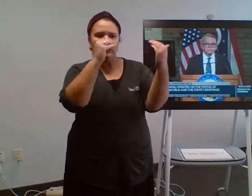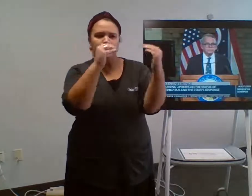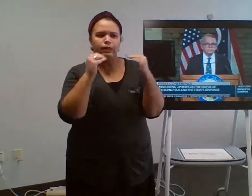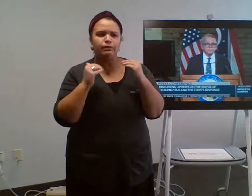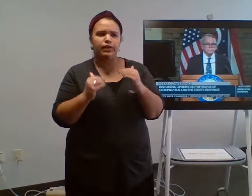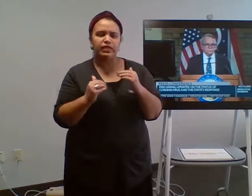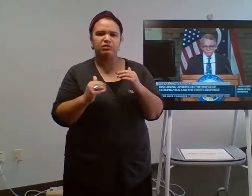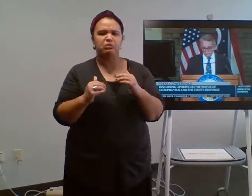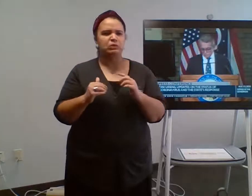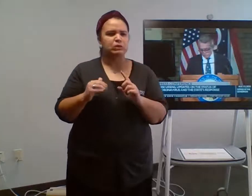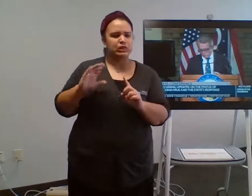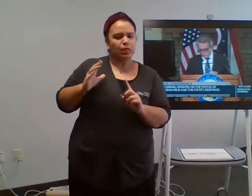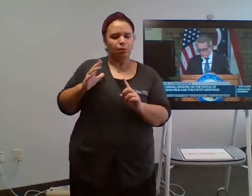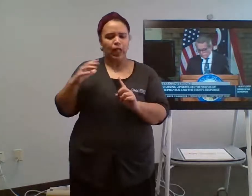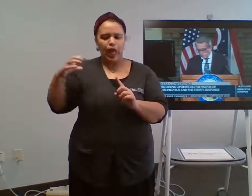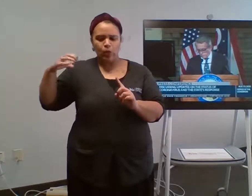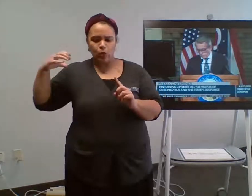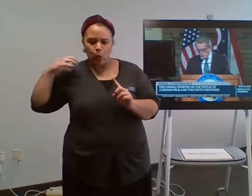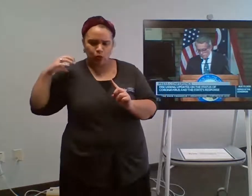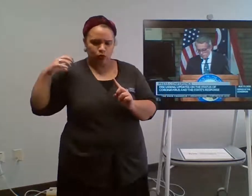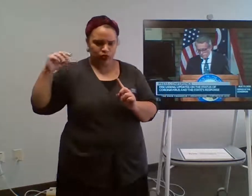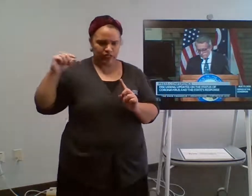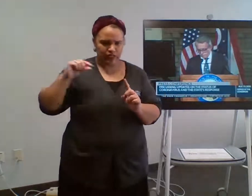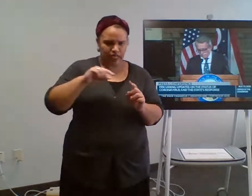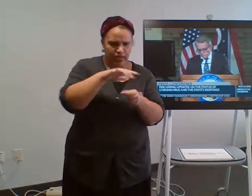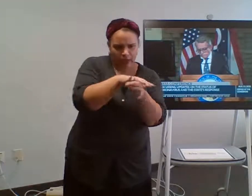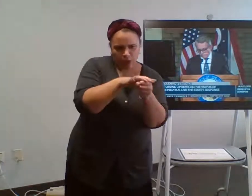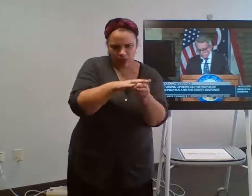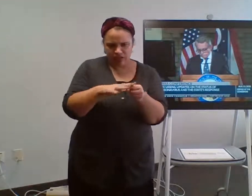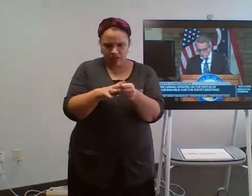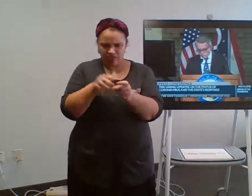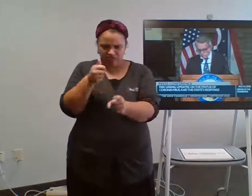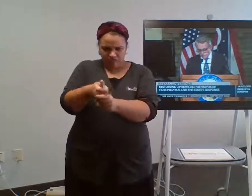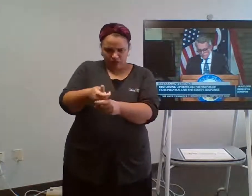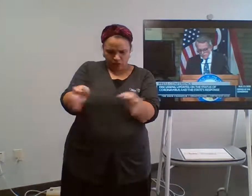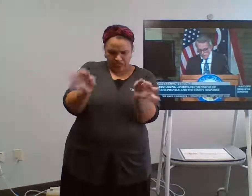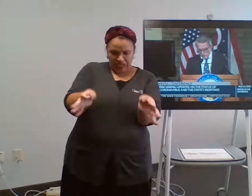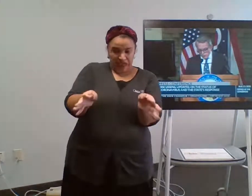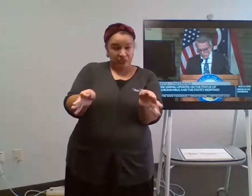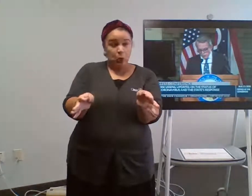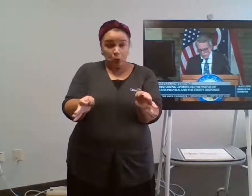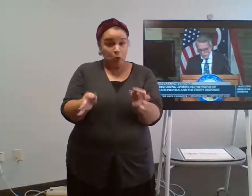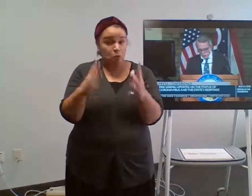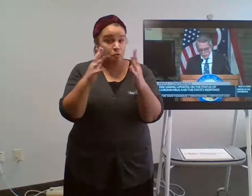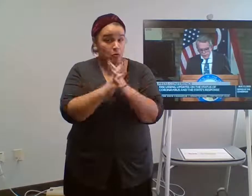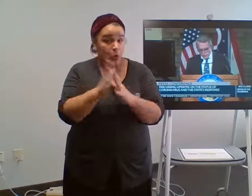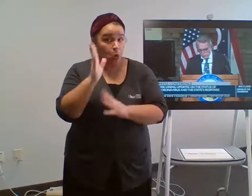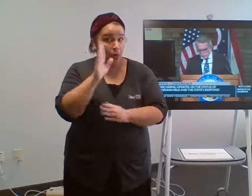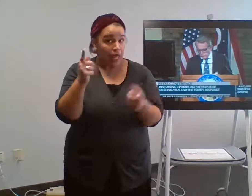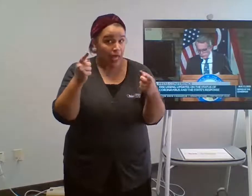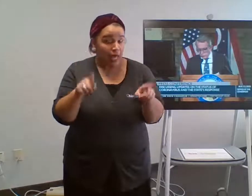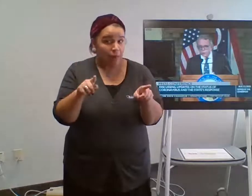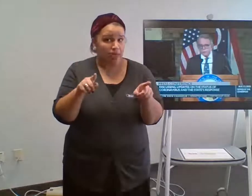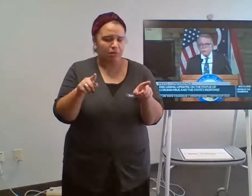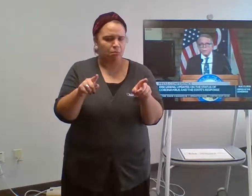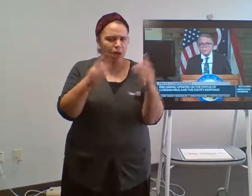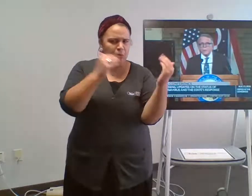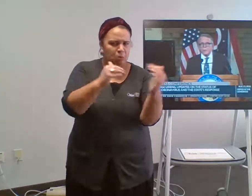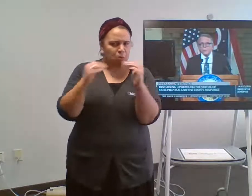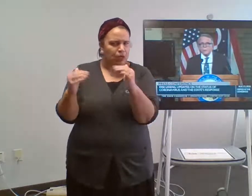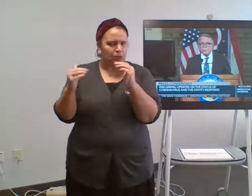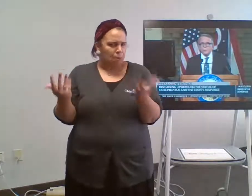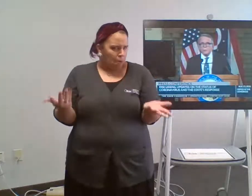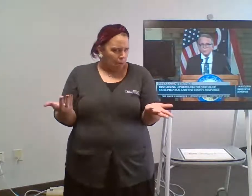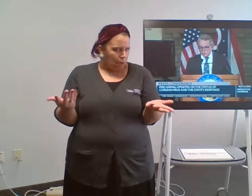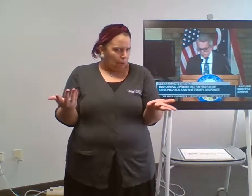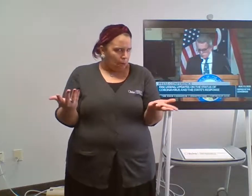be football. We just don't know to what extent. Yeah, we'll get more into that on Tuesday, but,